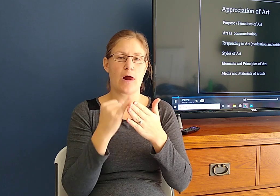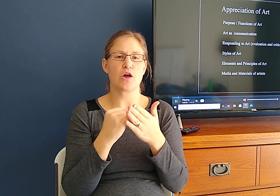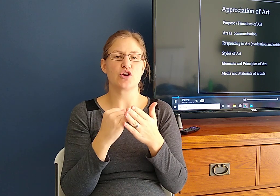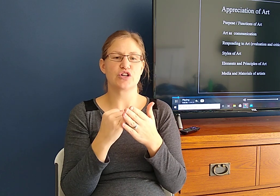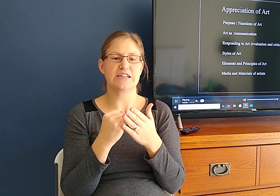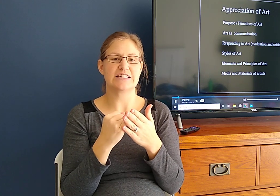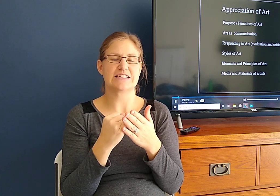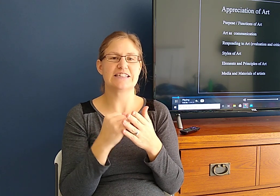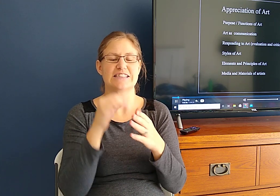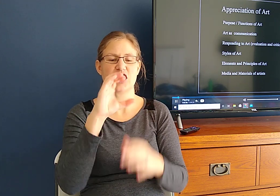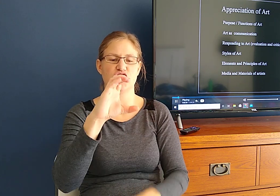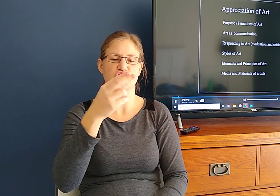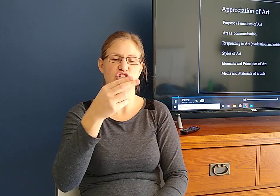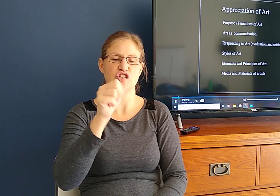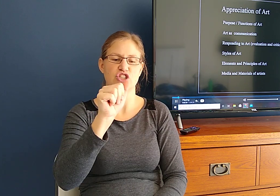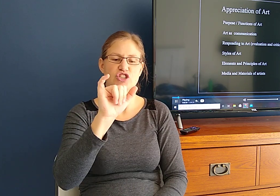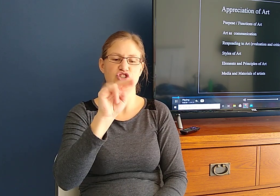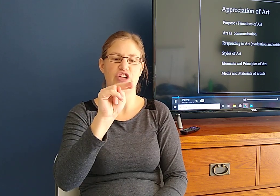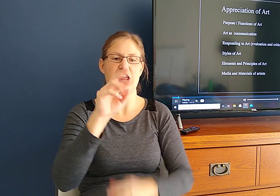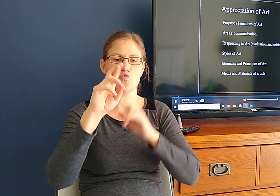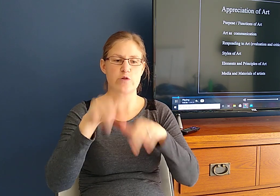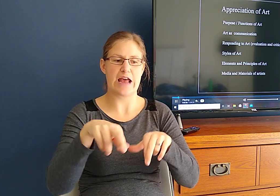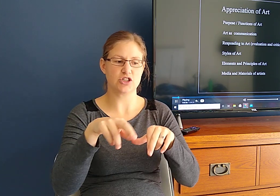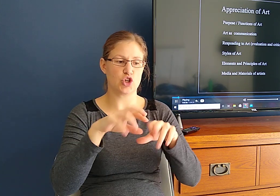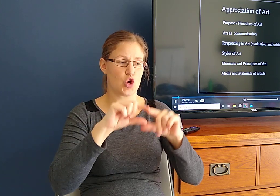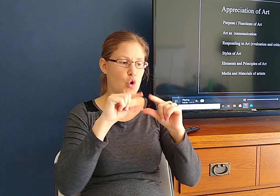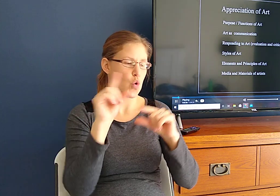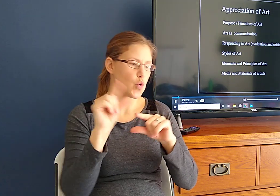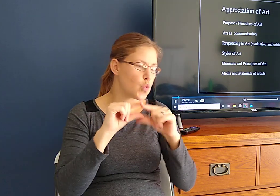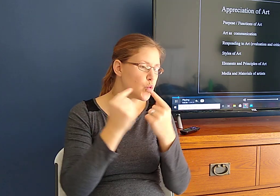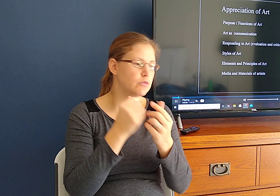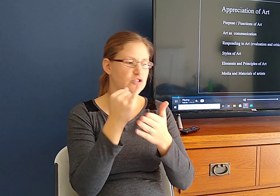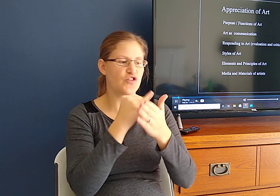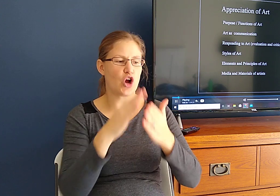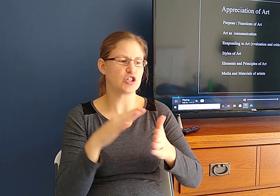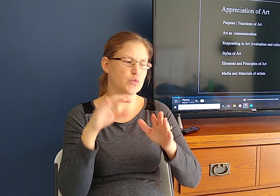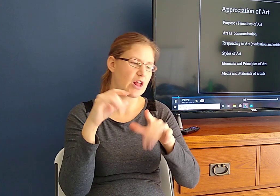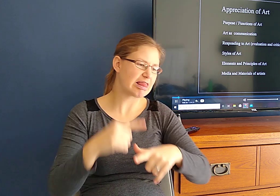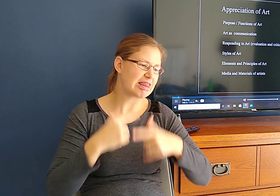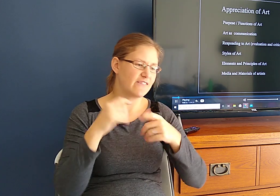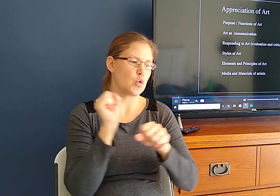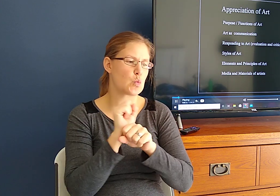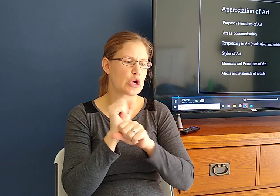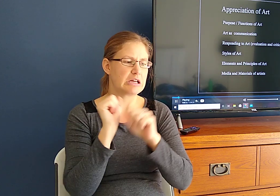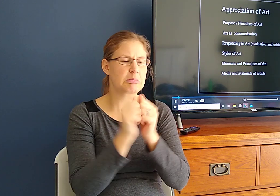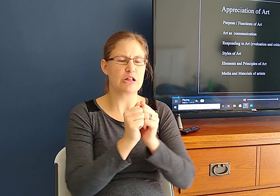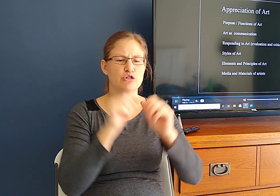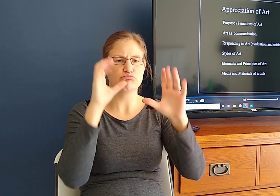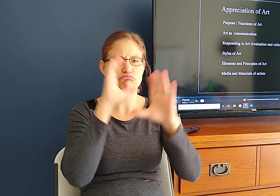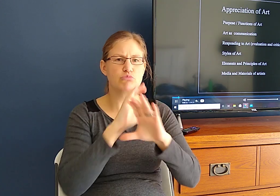chain reactions. Groups of artists were living, working together, and they were exploring philosophies and techniques in art